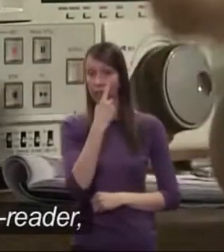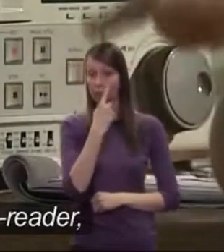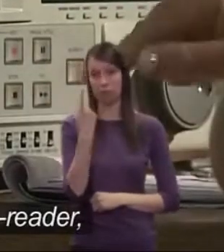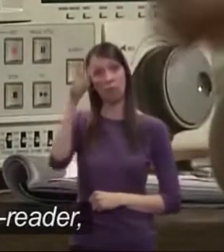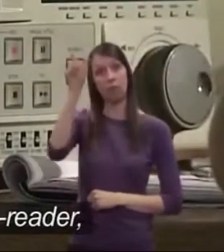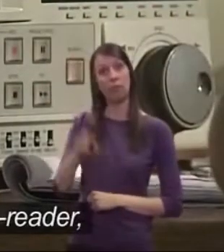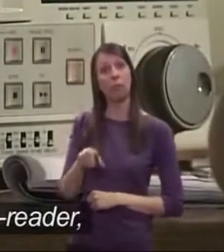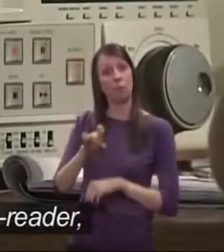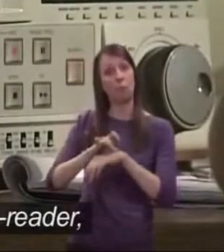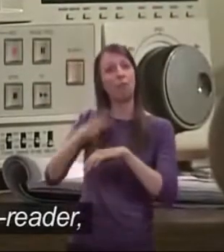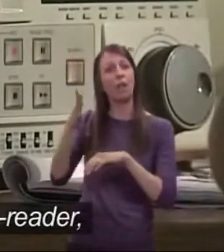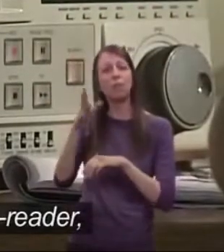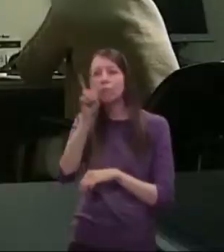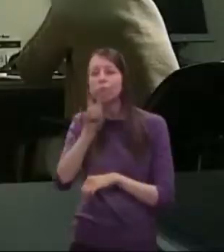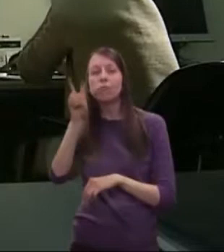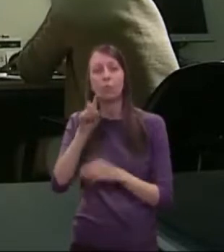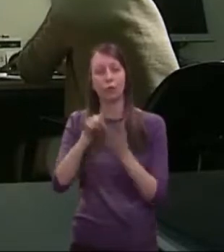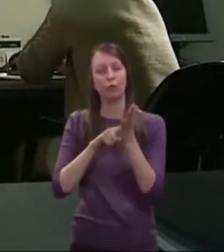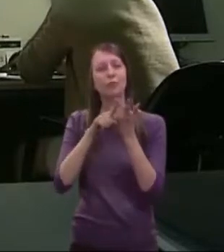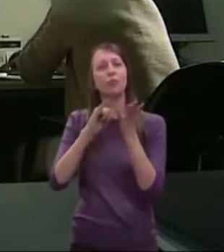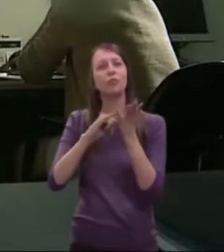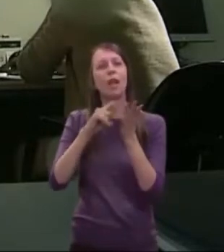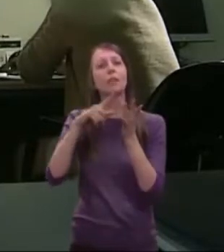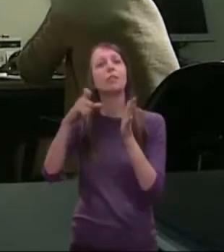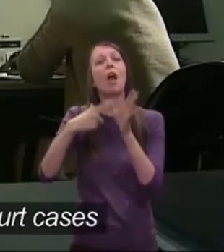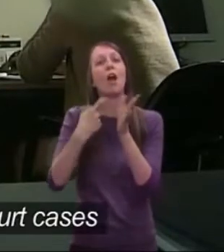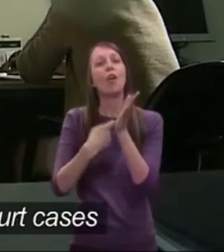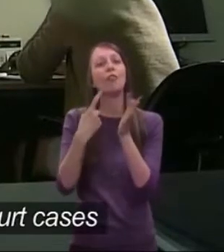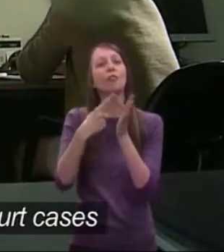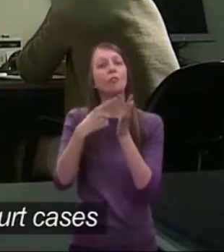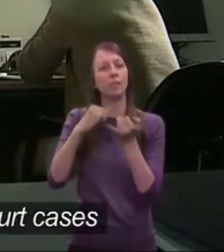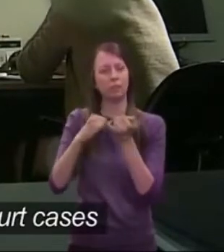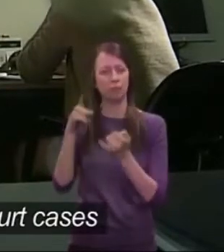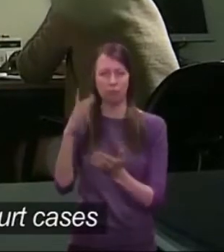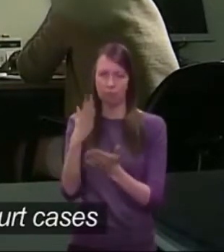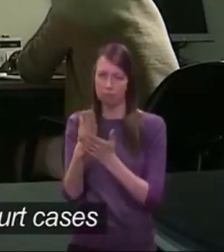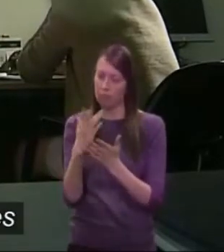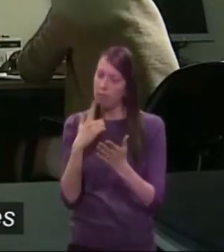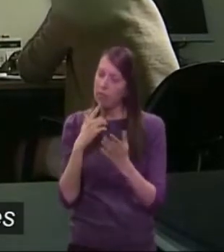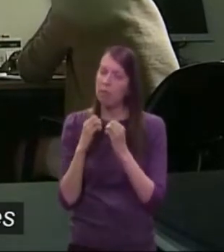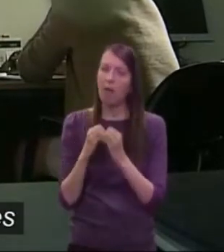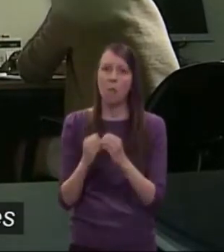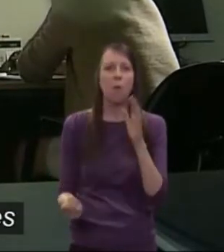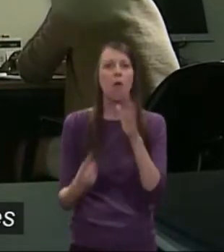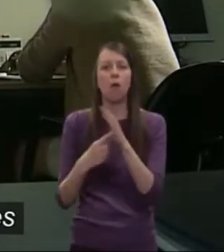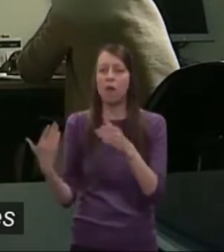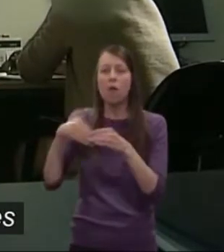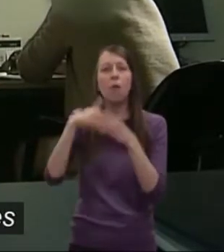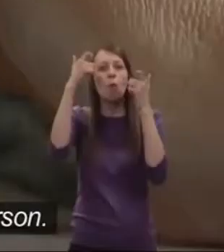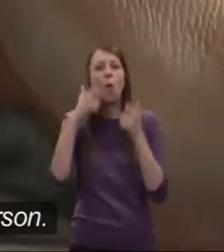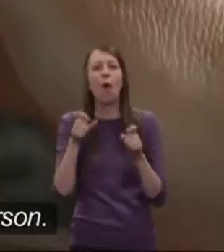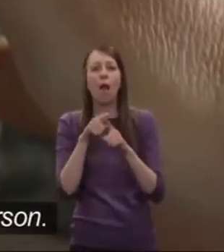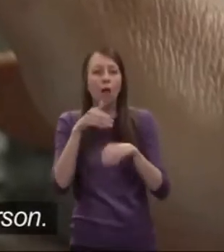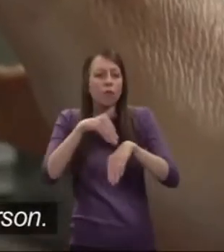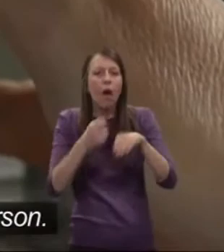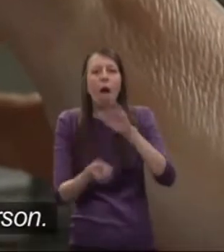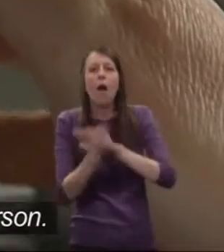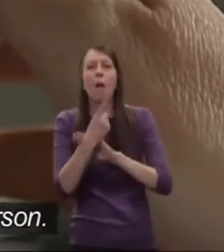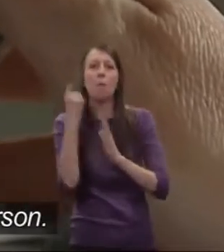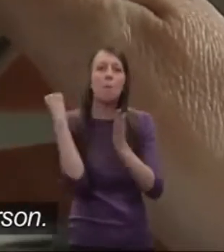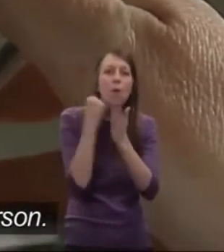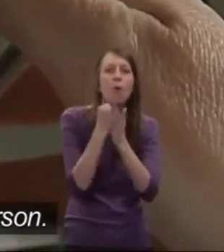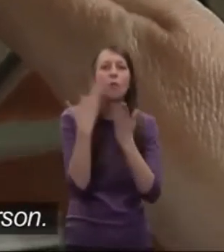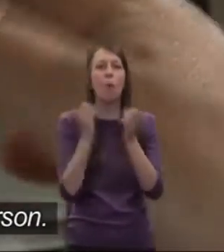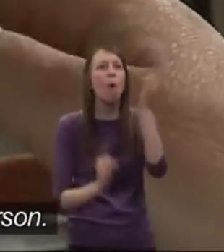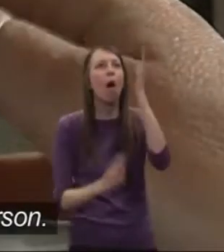The evidence given by one professional lip reader, Jessica Rees, was instrumental in court cases involving serious crimes such as